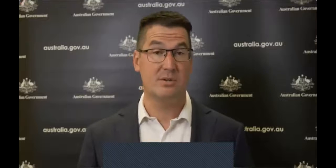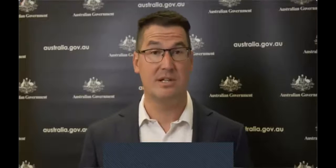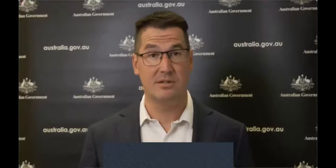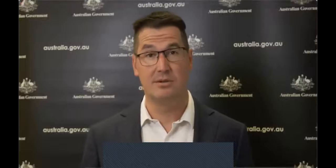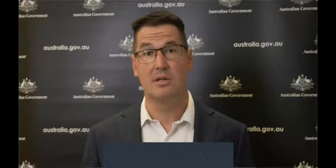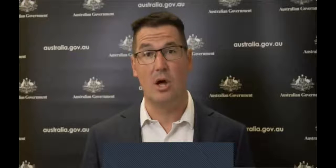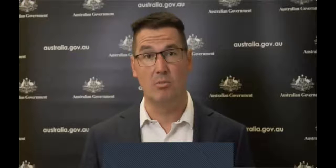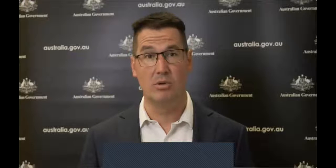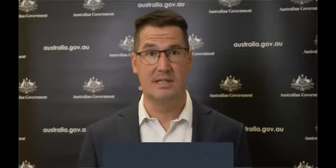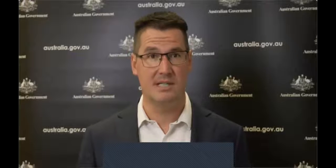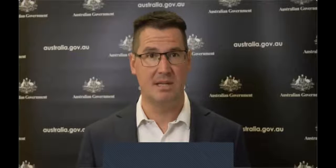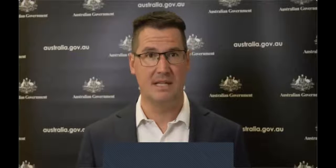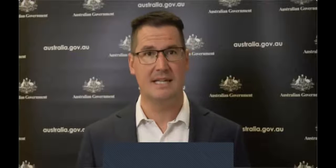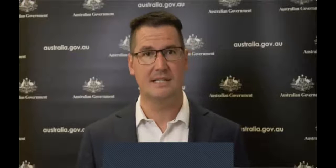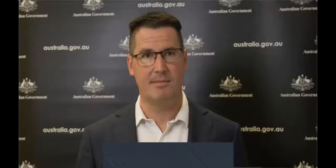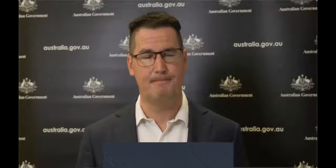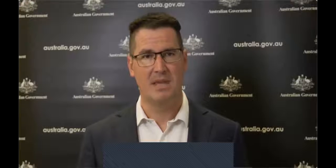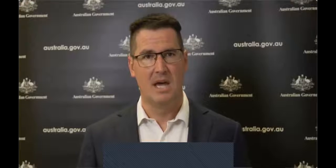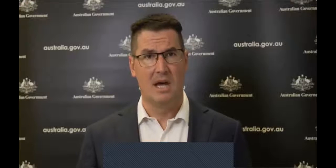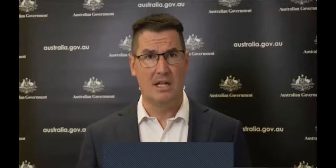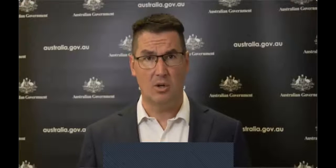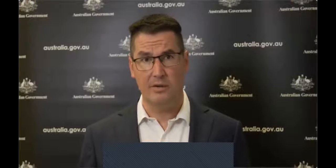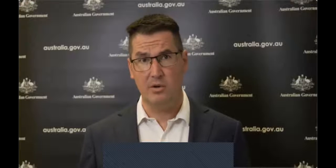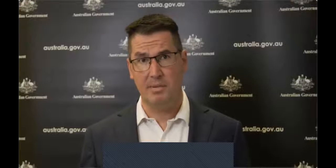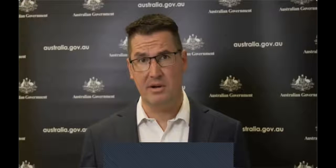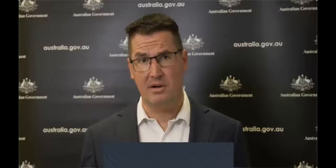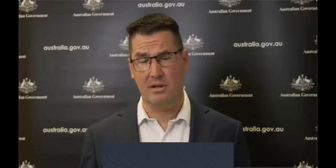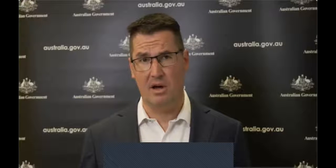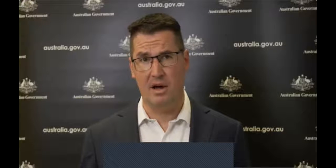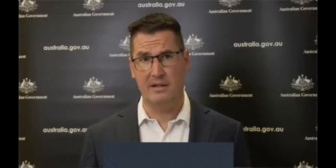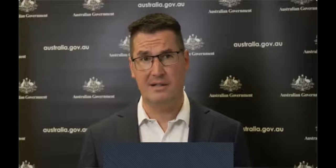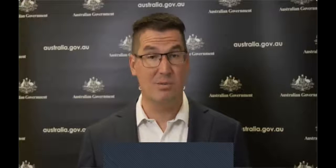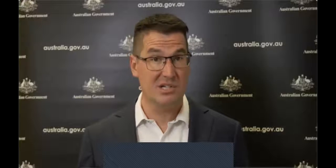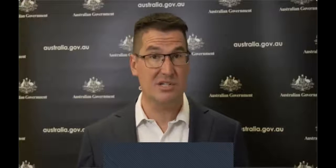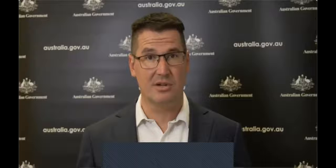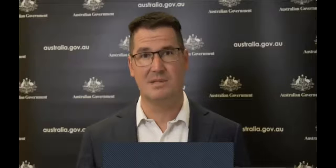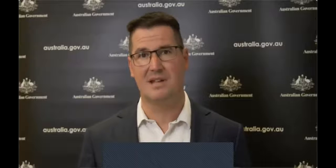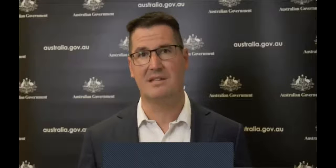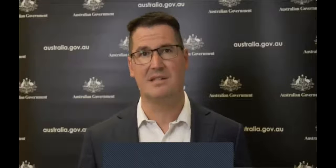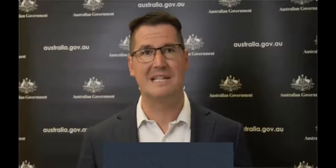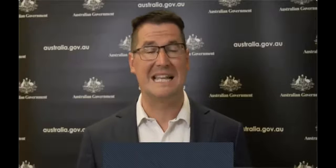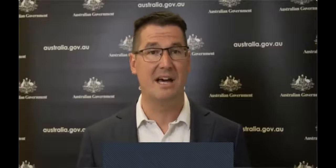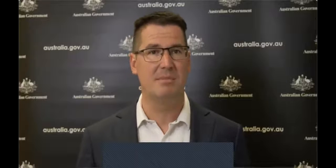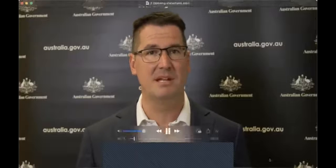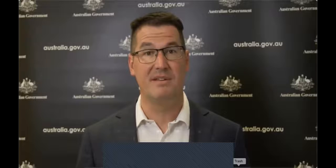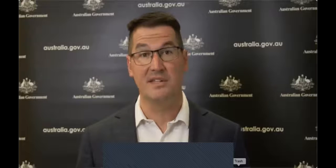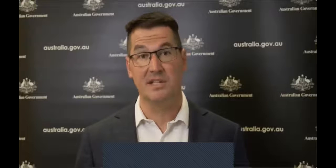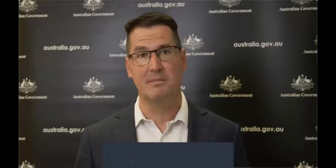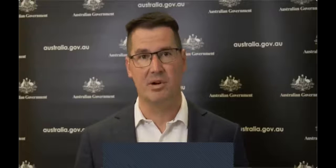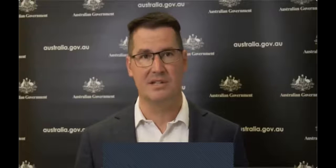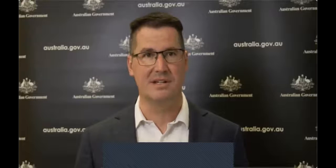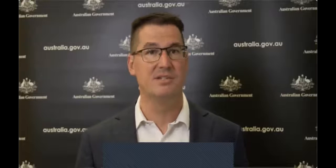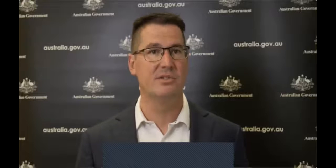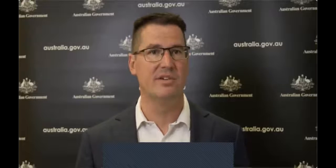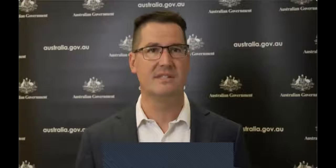the 2022 Global Disability Summit. Like all of you appearing online, I wish circumstances allowed me to be